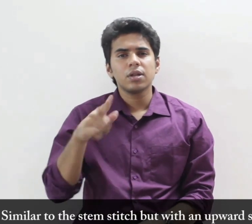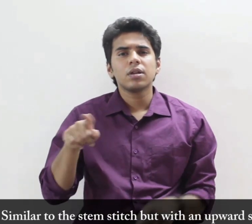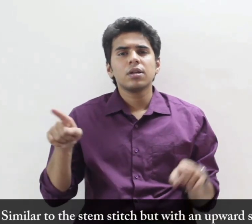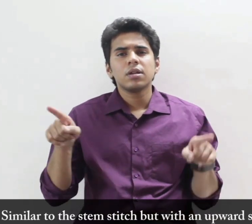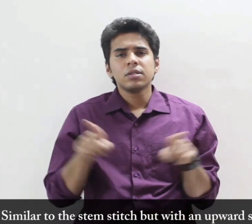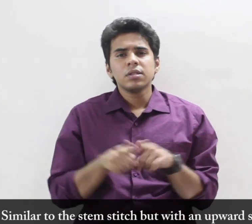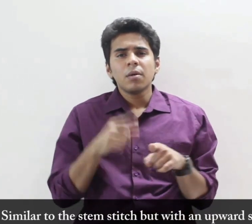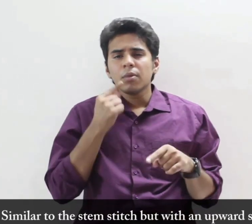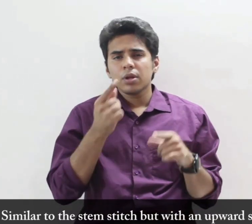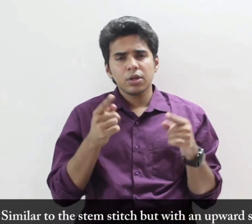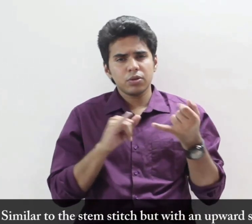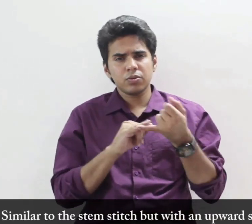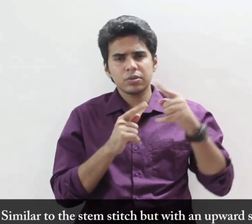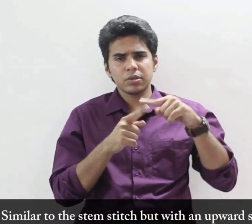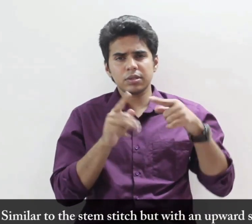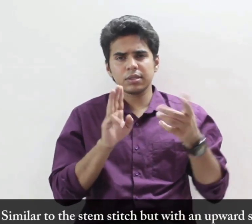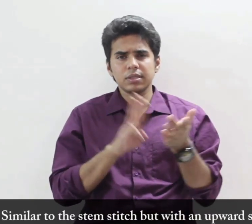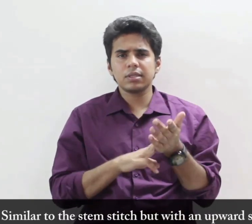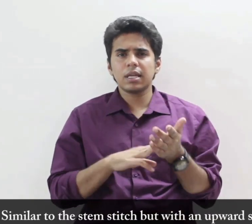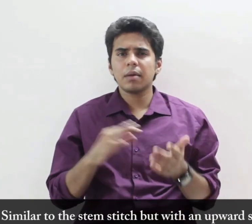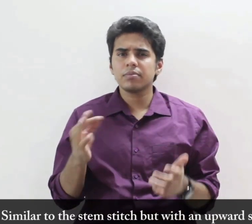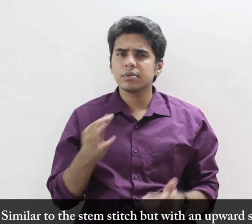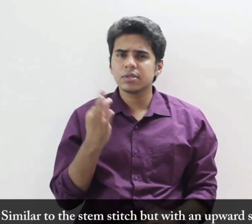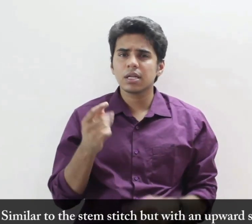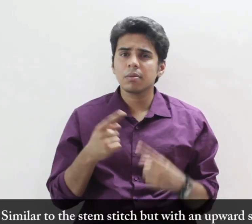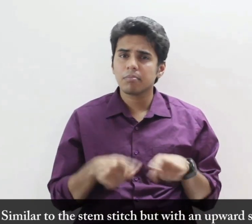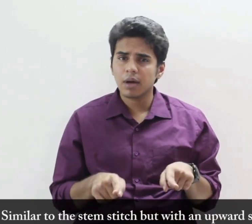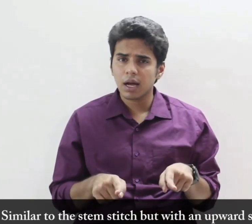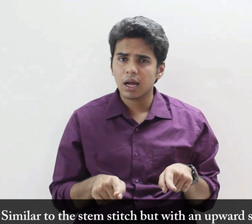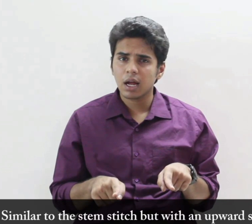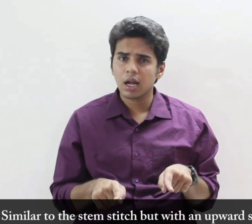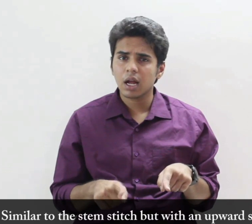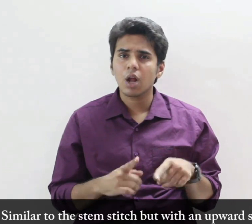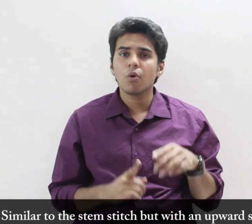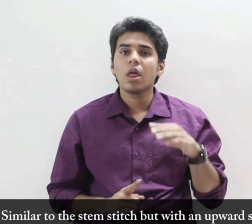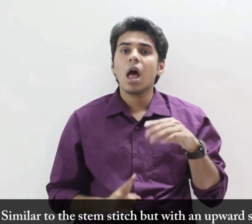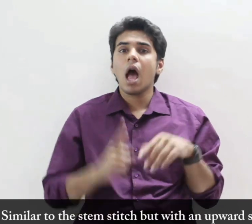Similar to the stem stitch but with an upward slope.